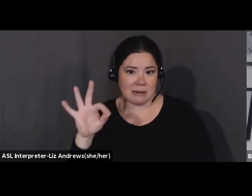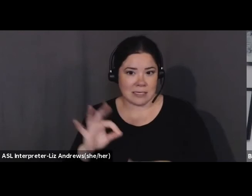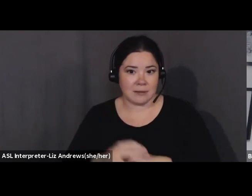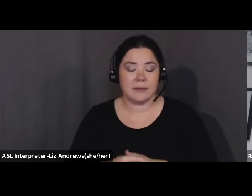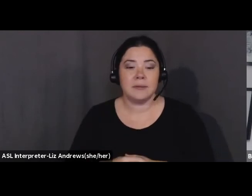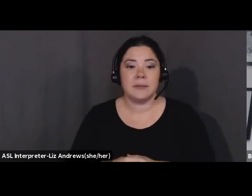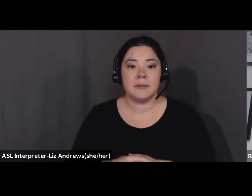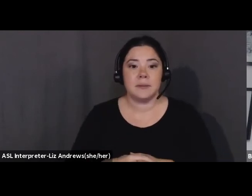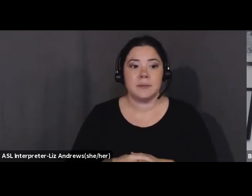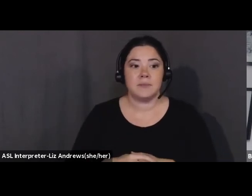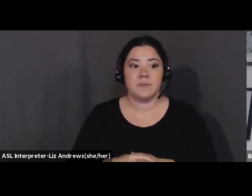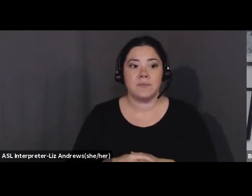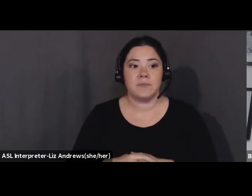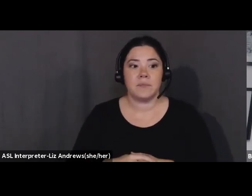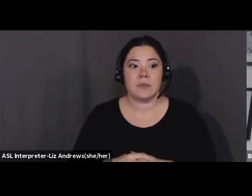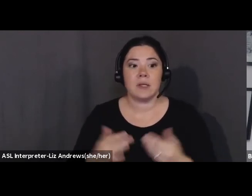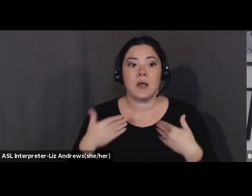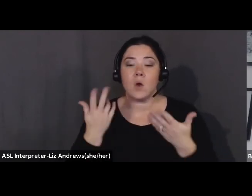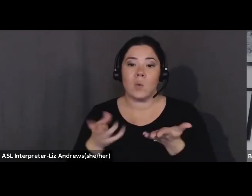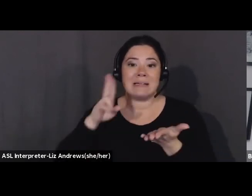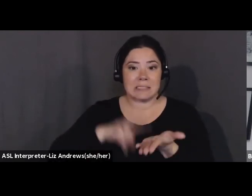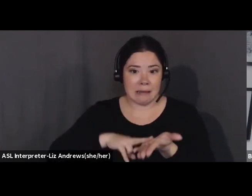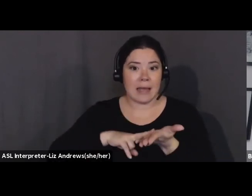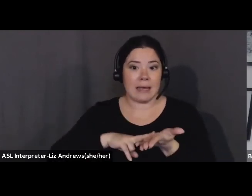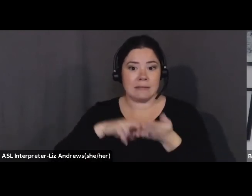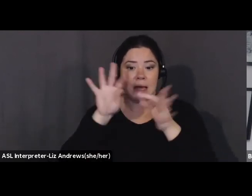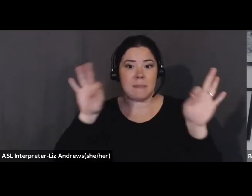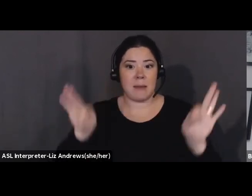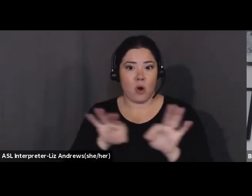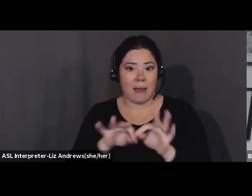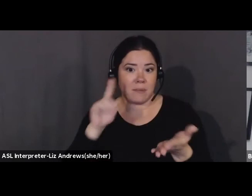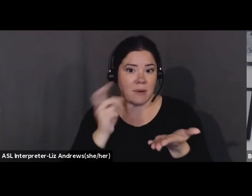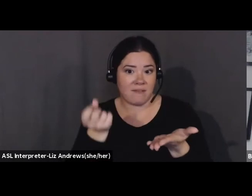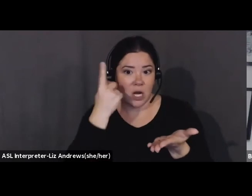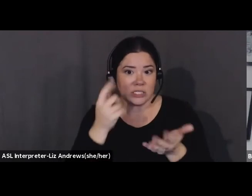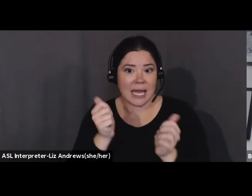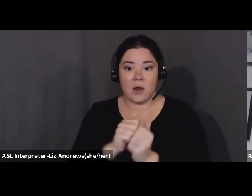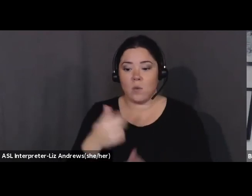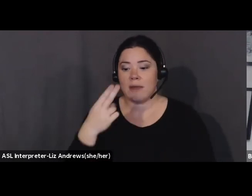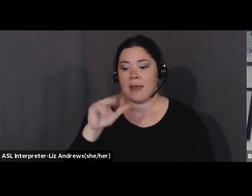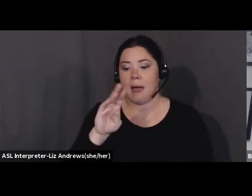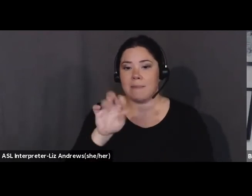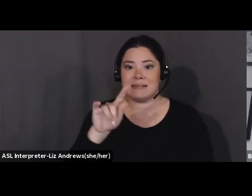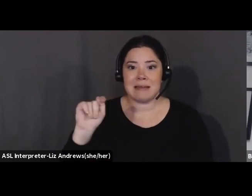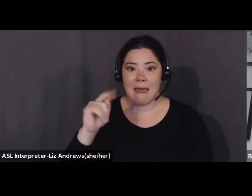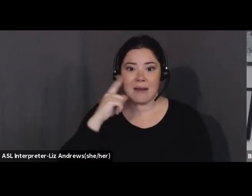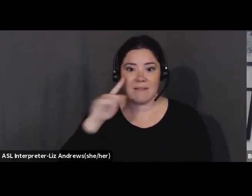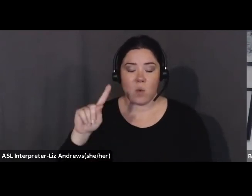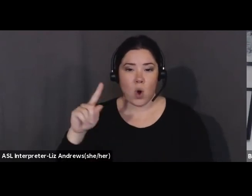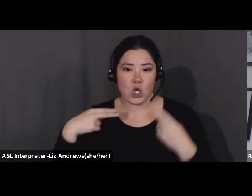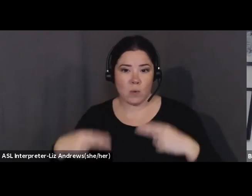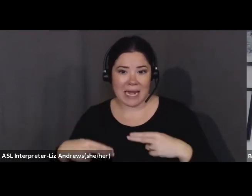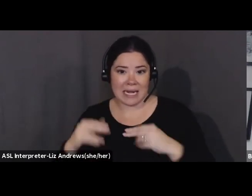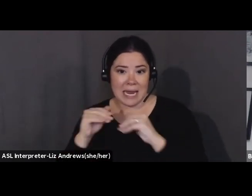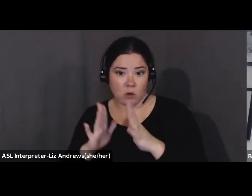We had signing a memorandum of understanding with Habitat for Humanity Housing, solidifying partnerships